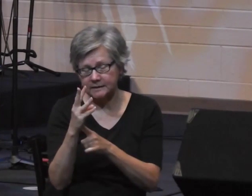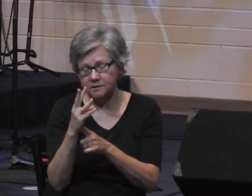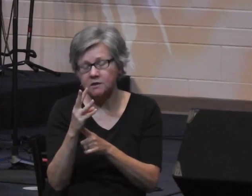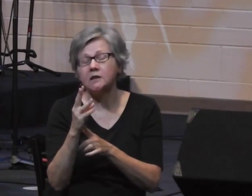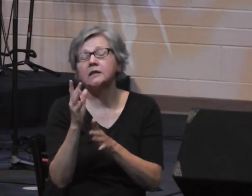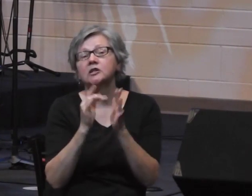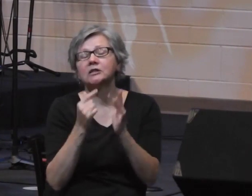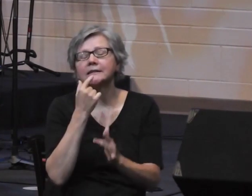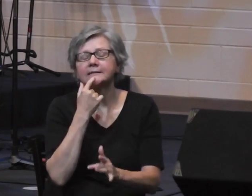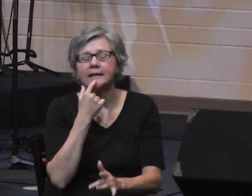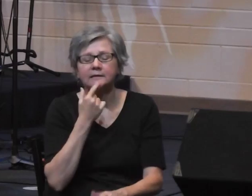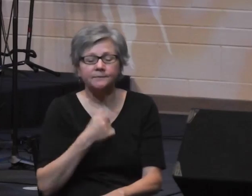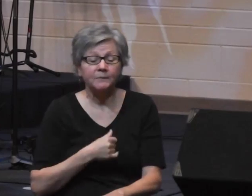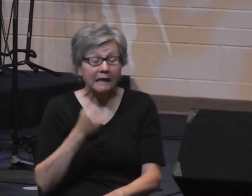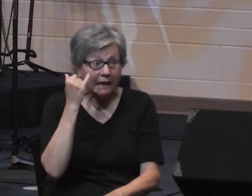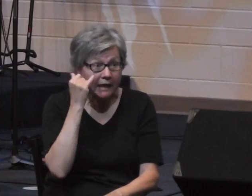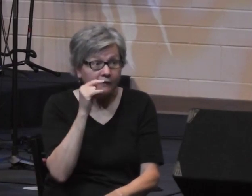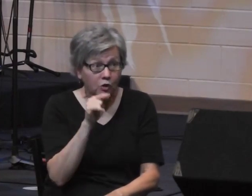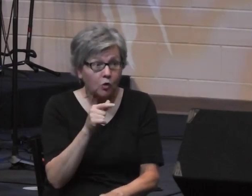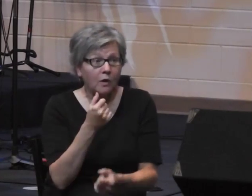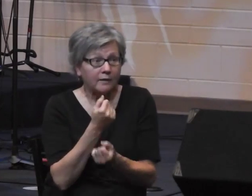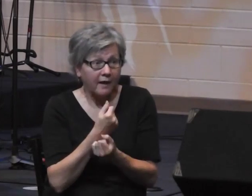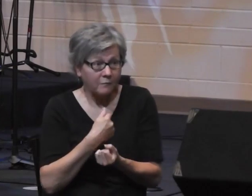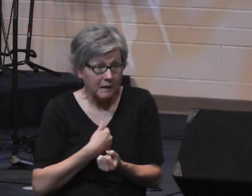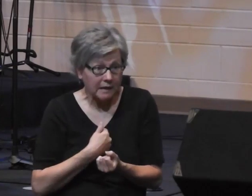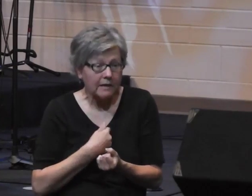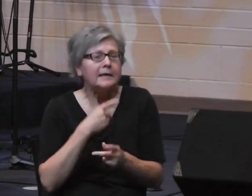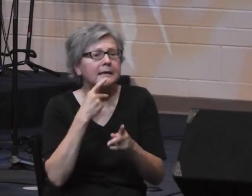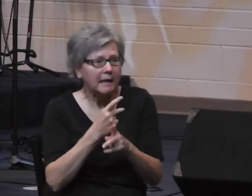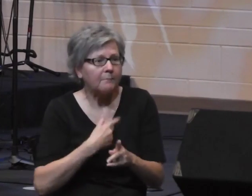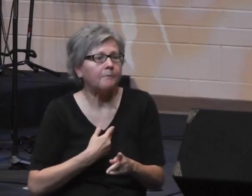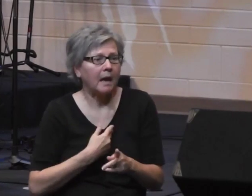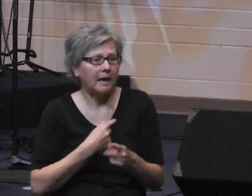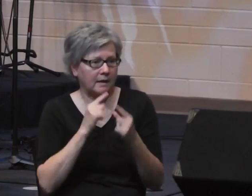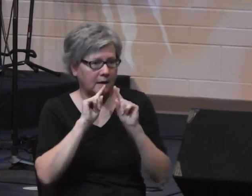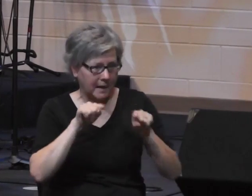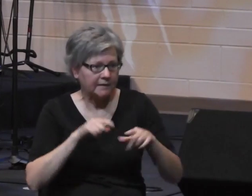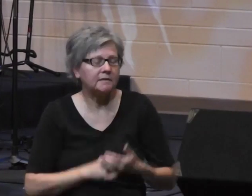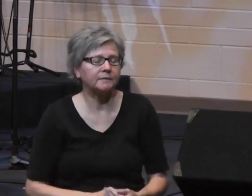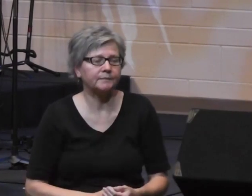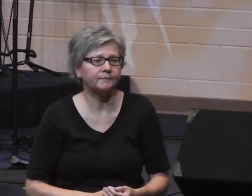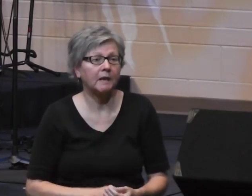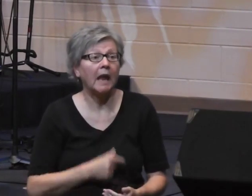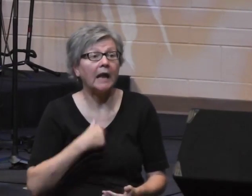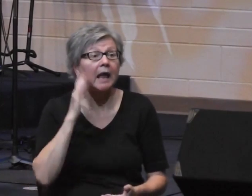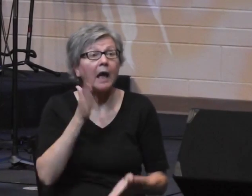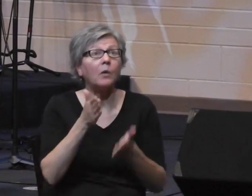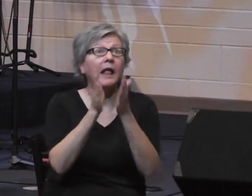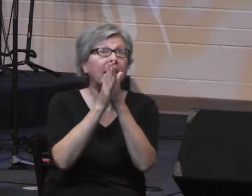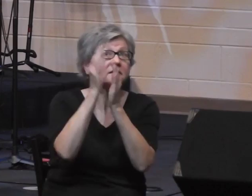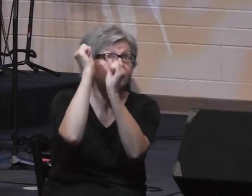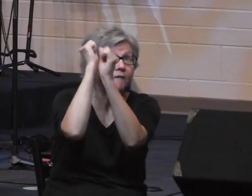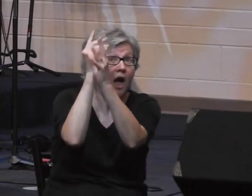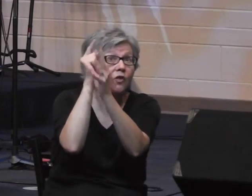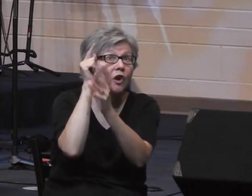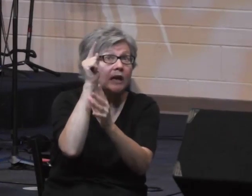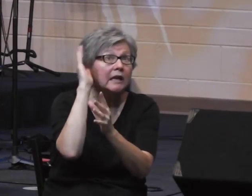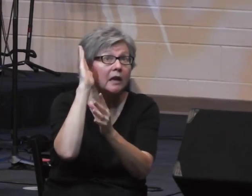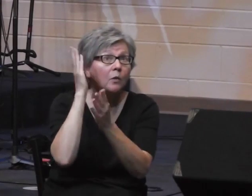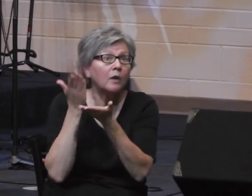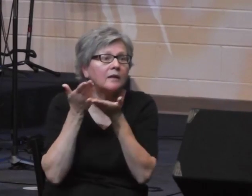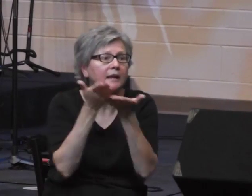says, if you love me, keep my commands, and I will ask the Father, and he will give